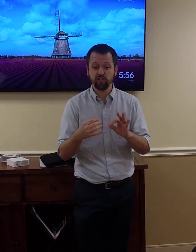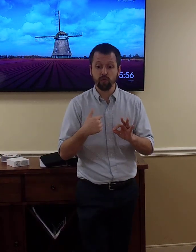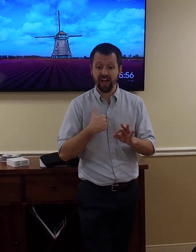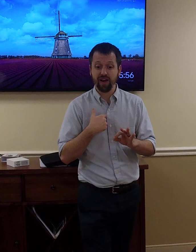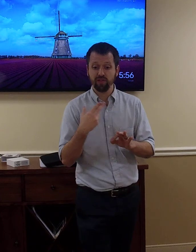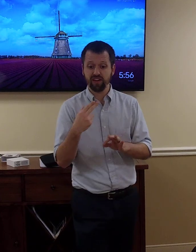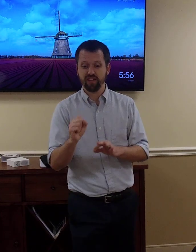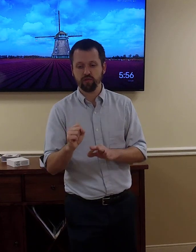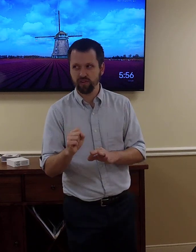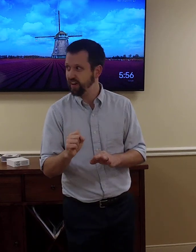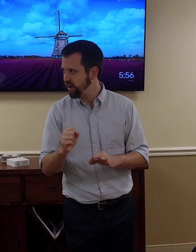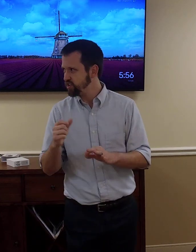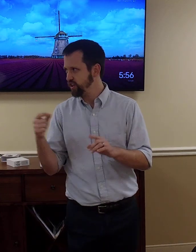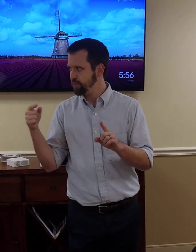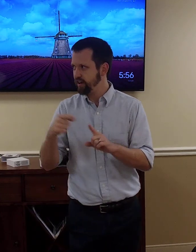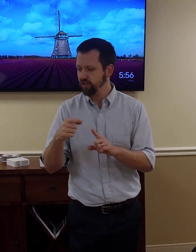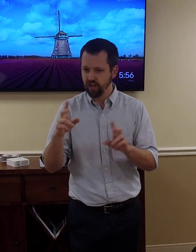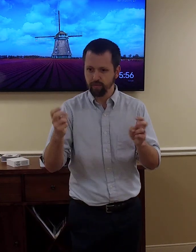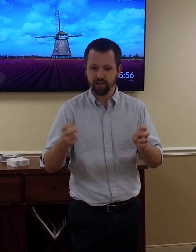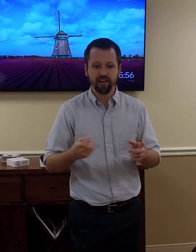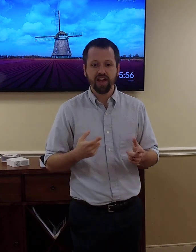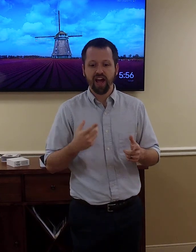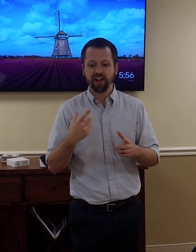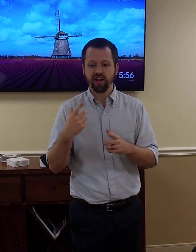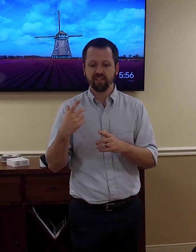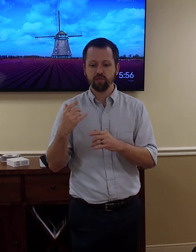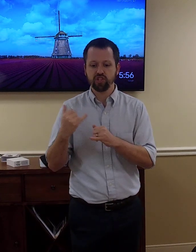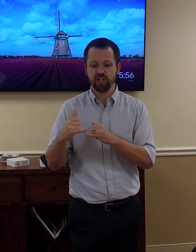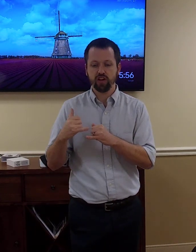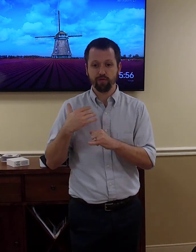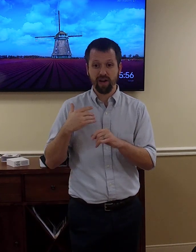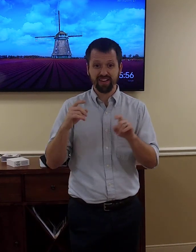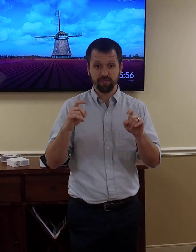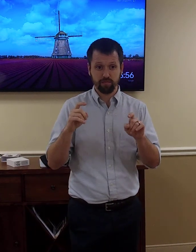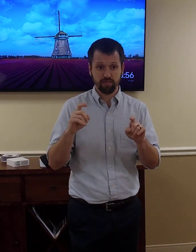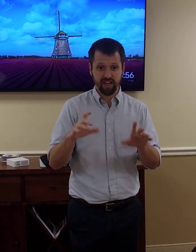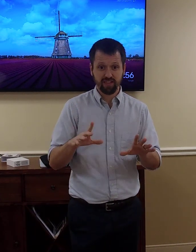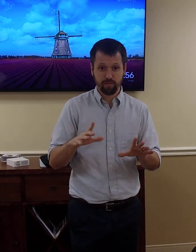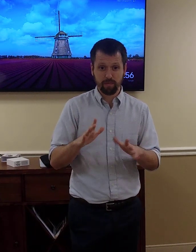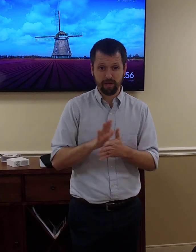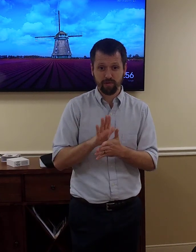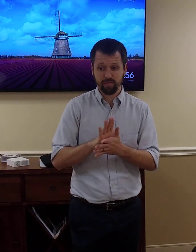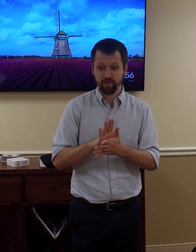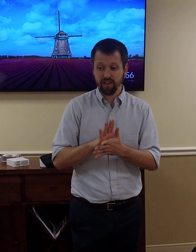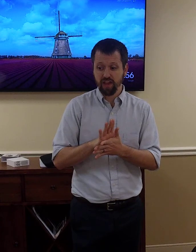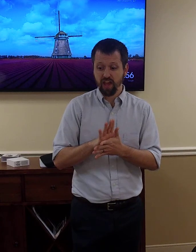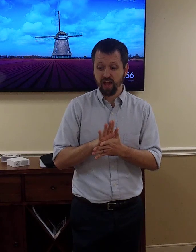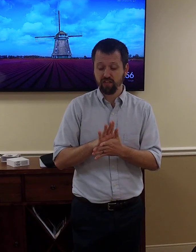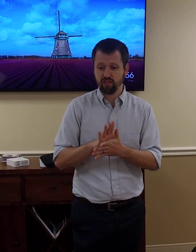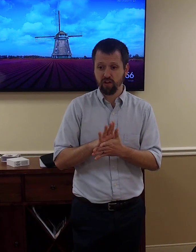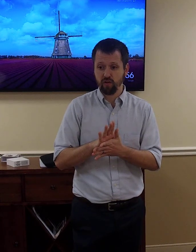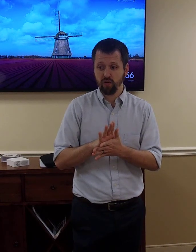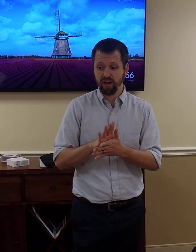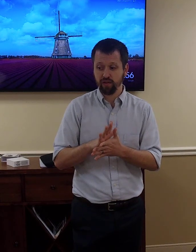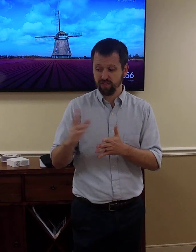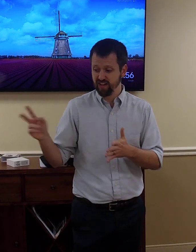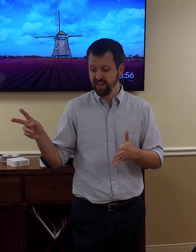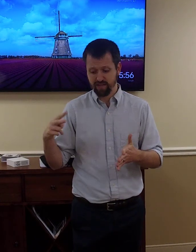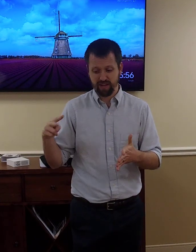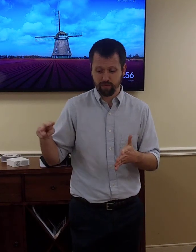when I was in high school, and then I'll actually get back on topic. I caught someone cheating off my test, my paper, and so he was sitting next to me, kept